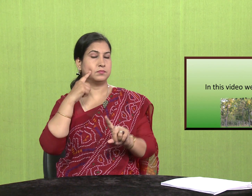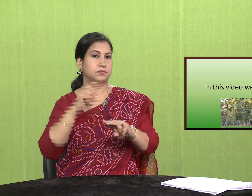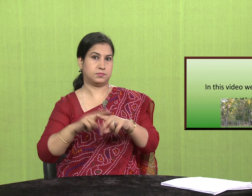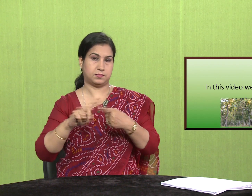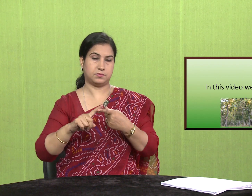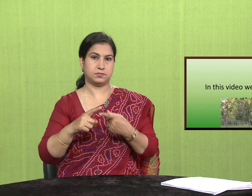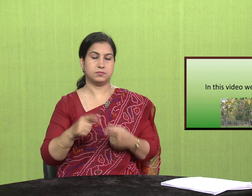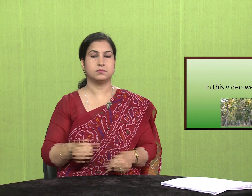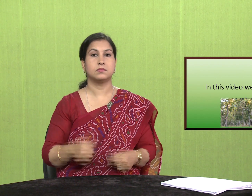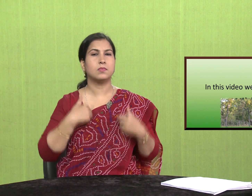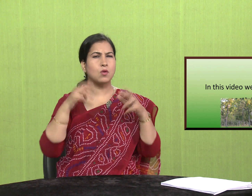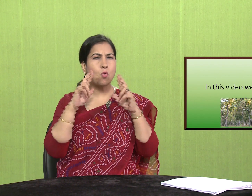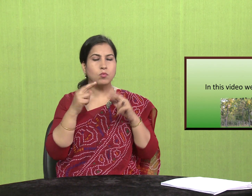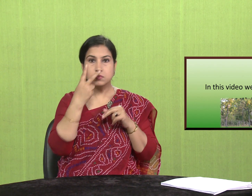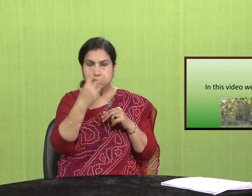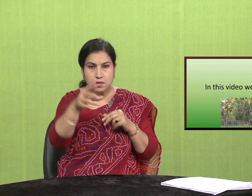I hope you understood it well.